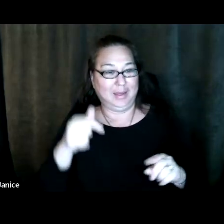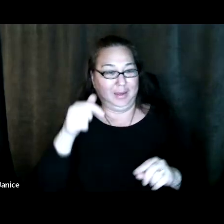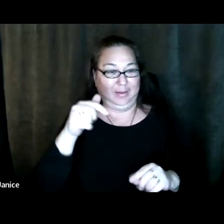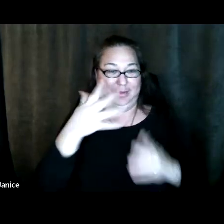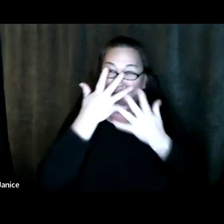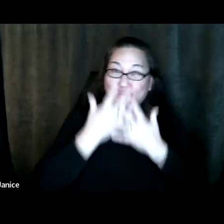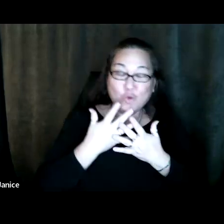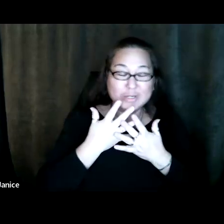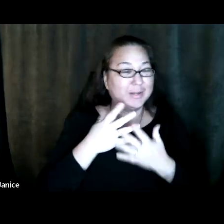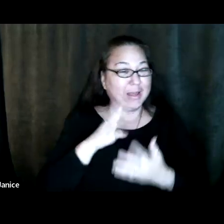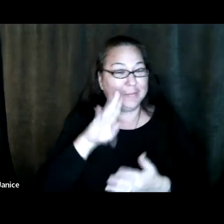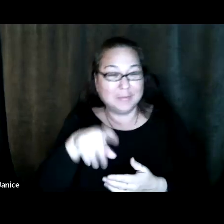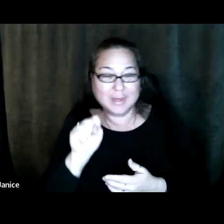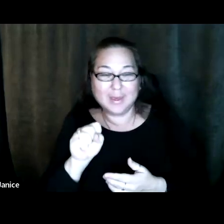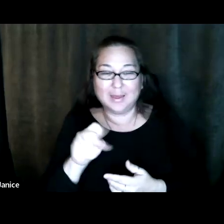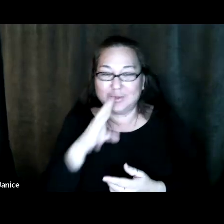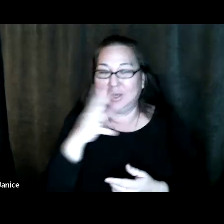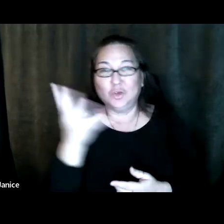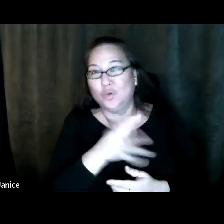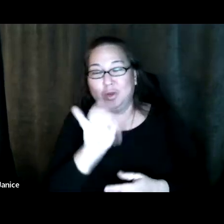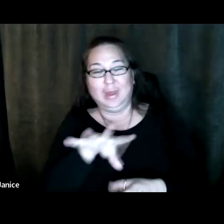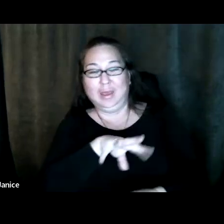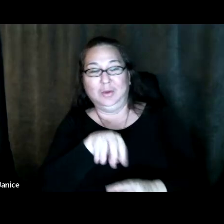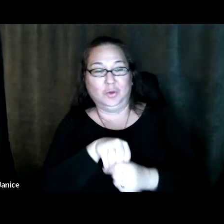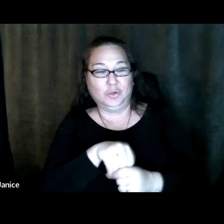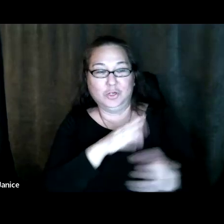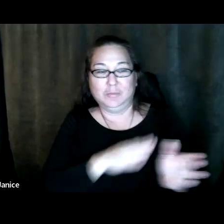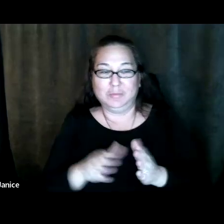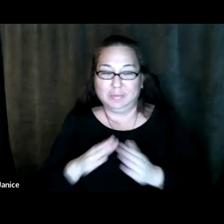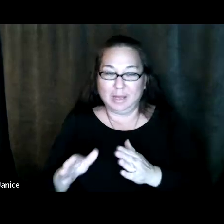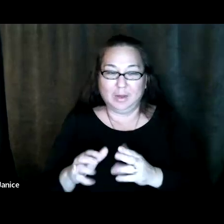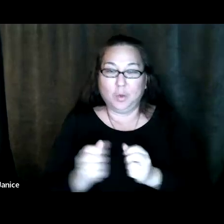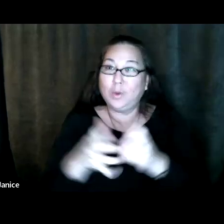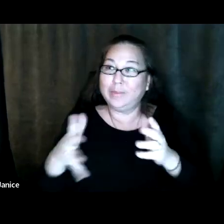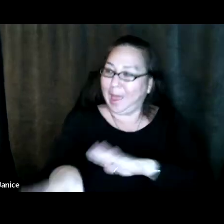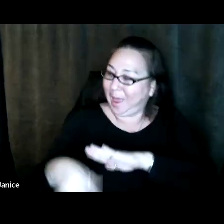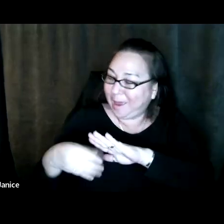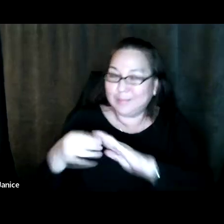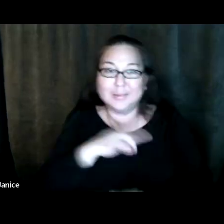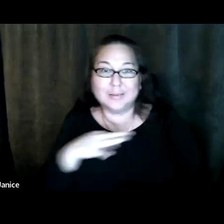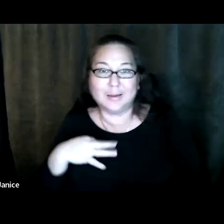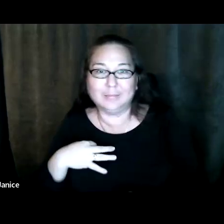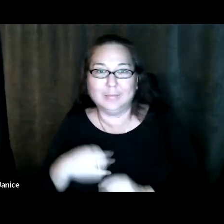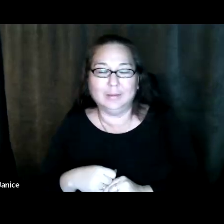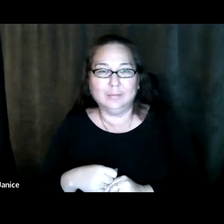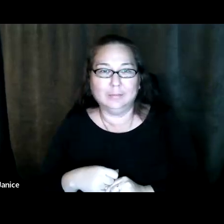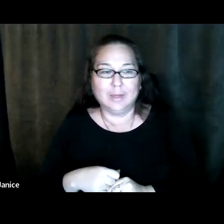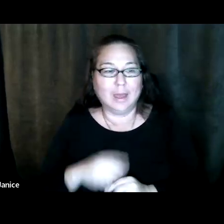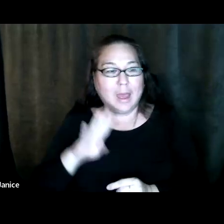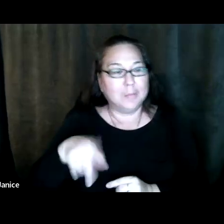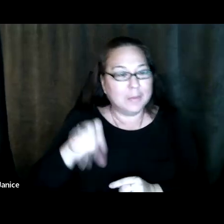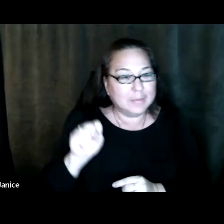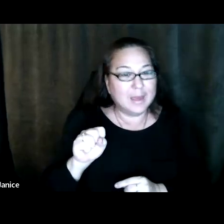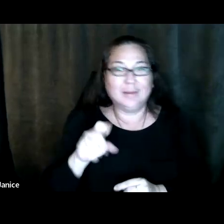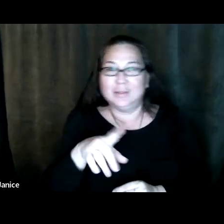to increase inclusion class sizes without any additional staffing. District plans that ignore the experience of staff and